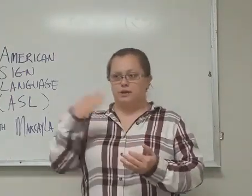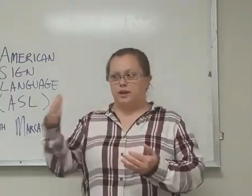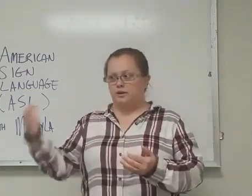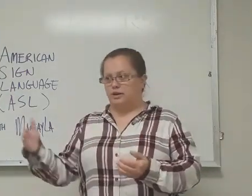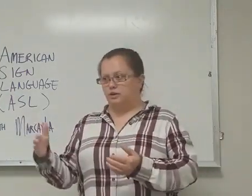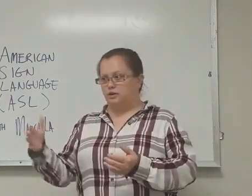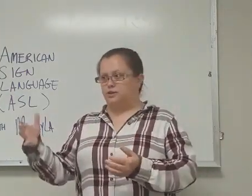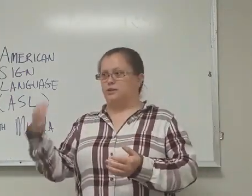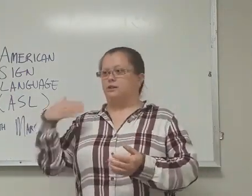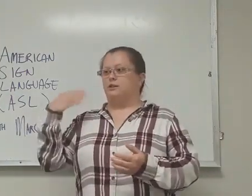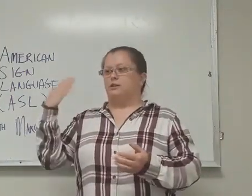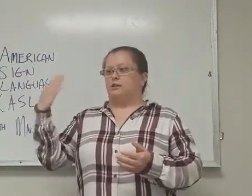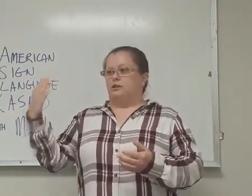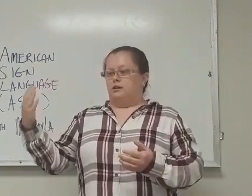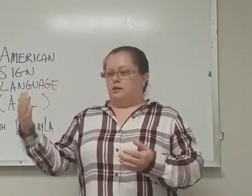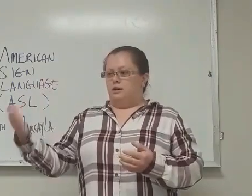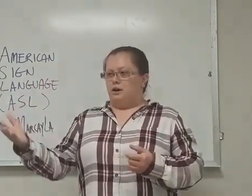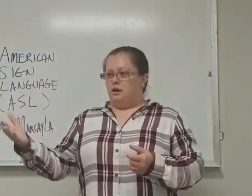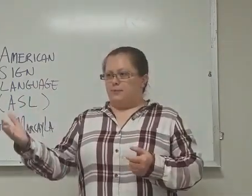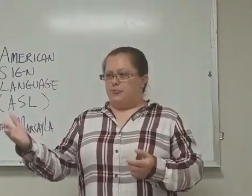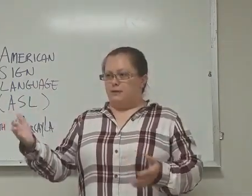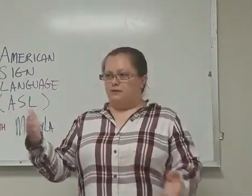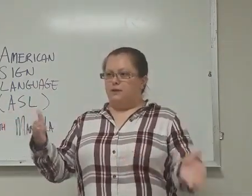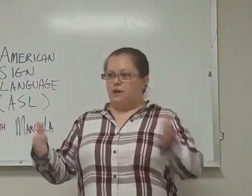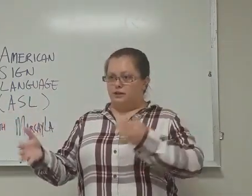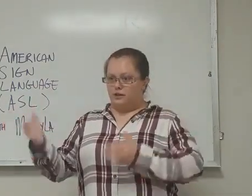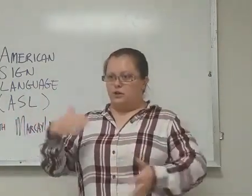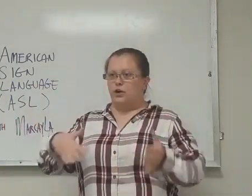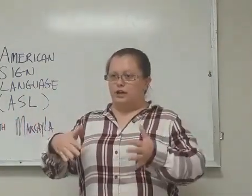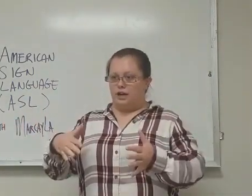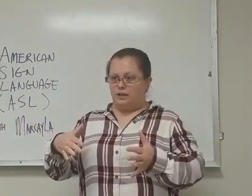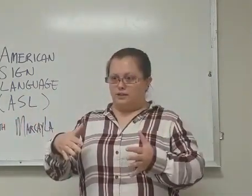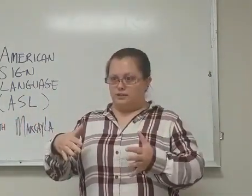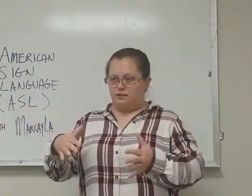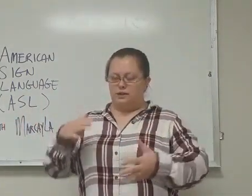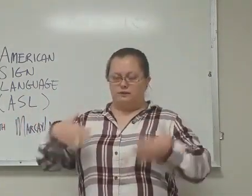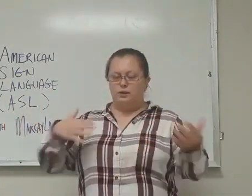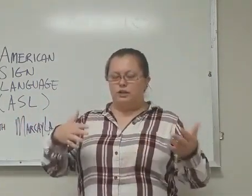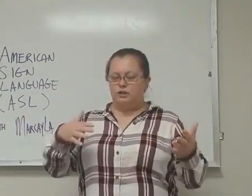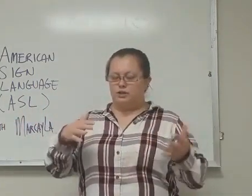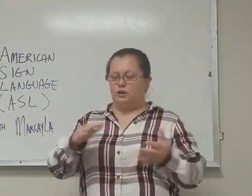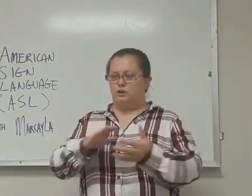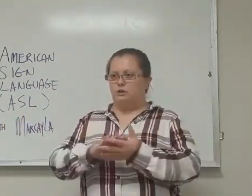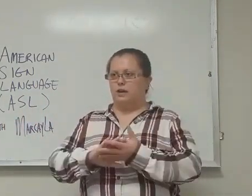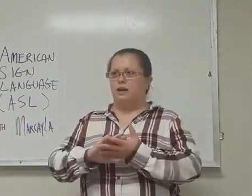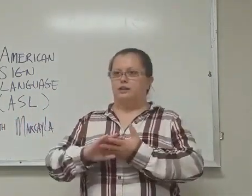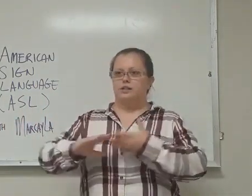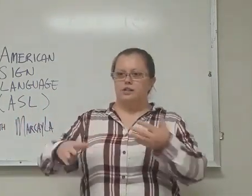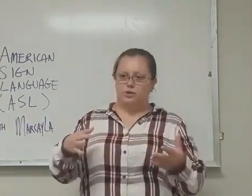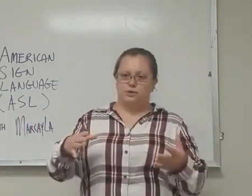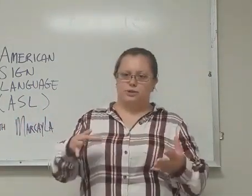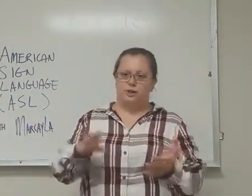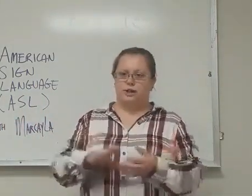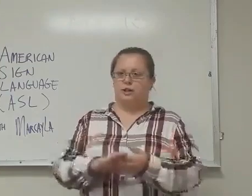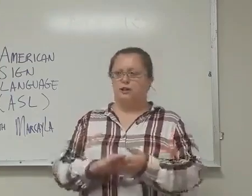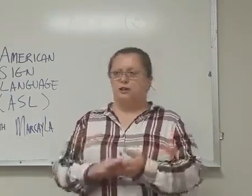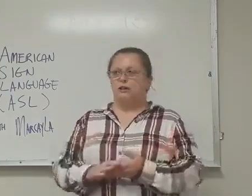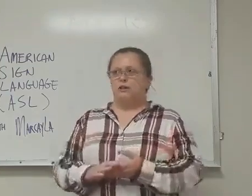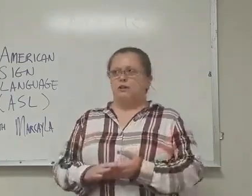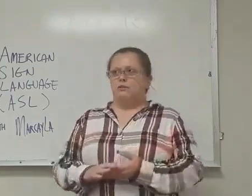later years of kind of learning it, like a few years ago, I had a teacher who said,